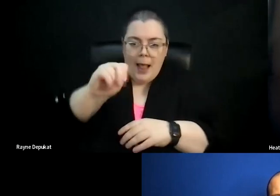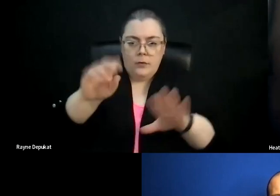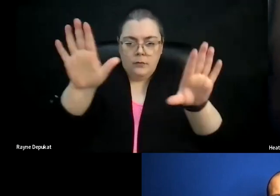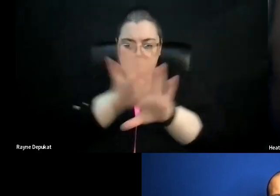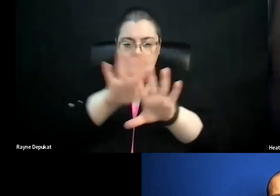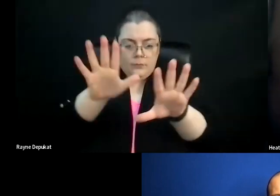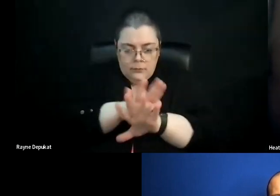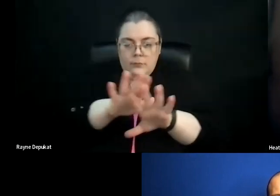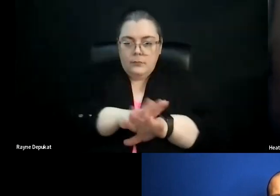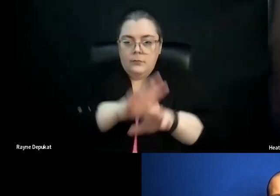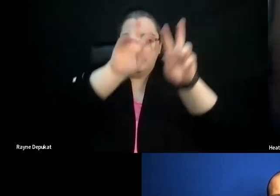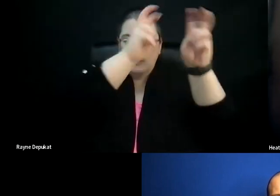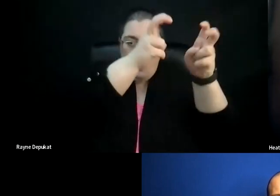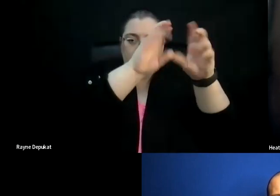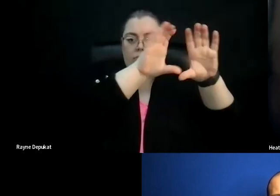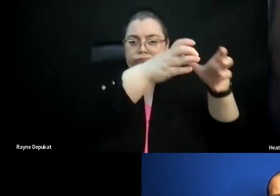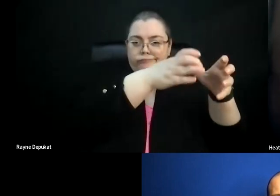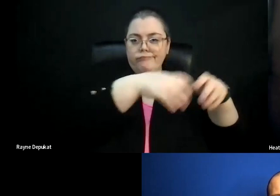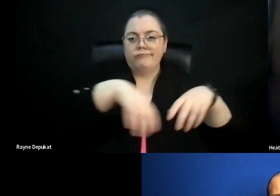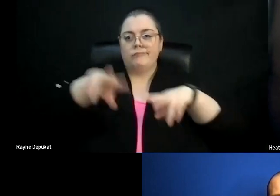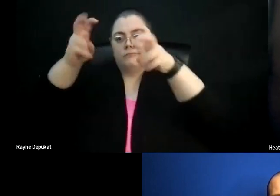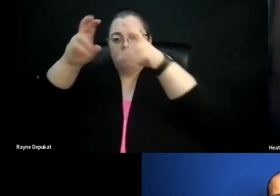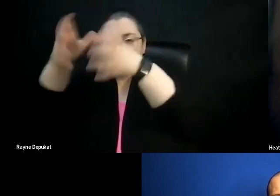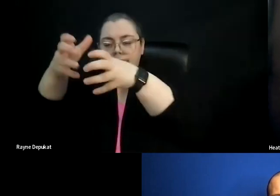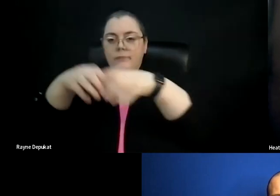document and looking for patterns.